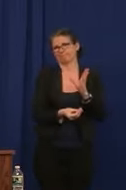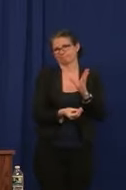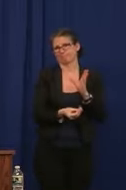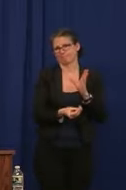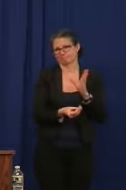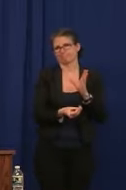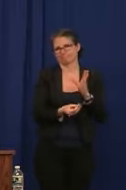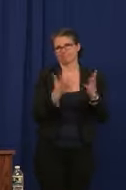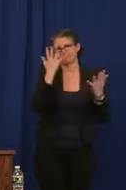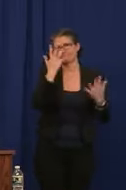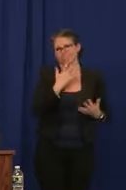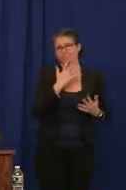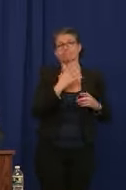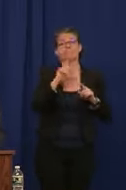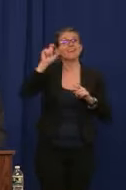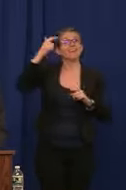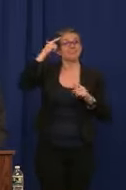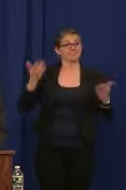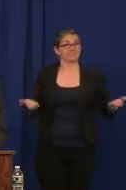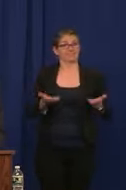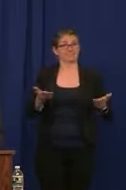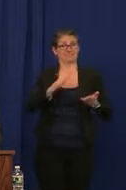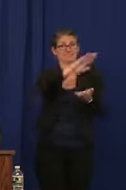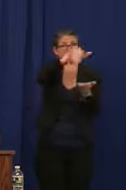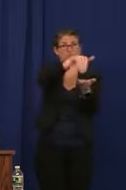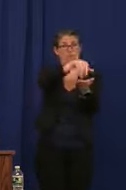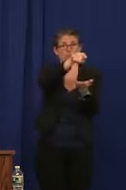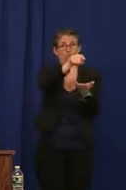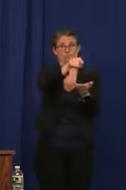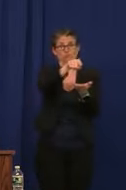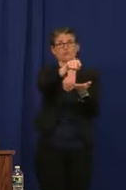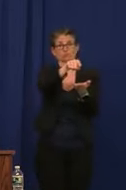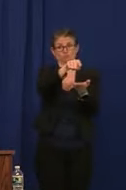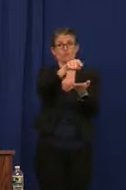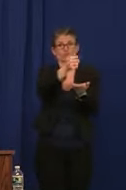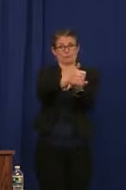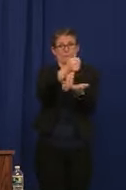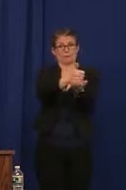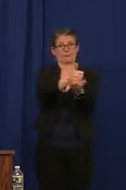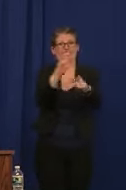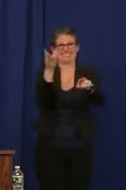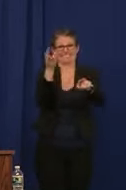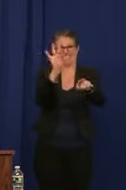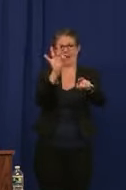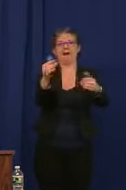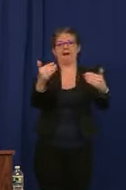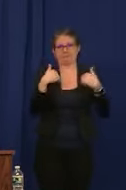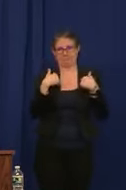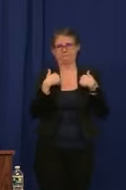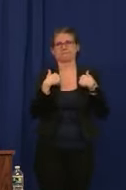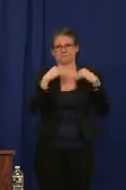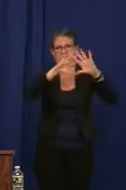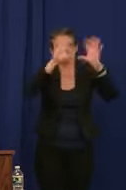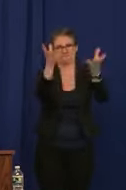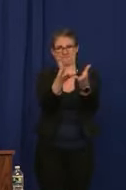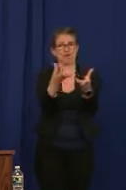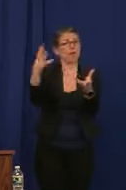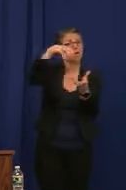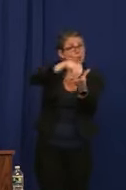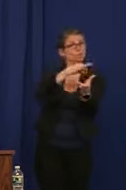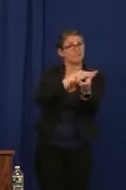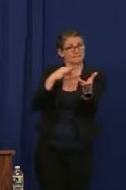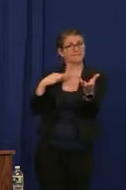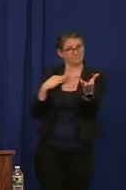Facility, there are a total of 69 individuals, again, both residents and staff, who have